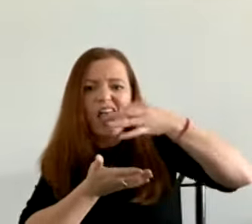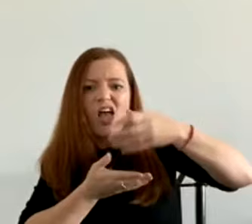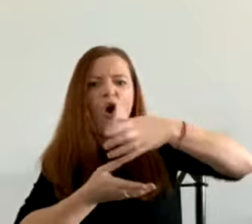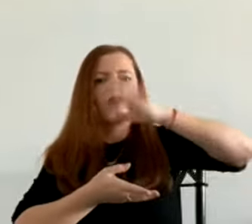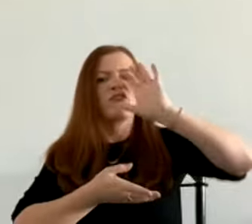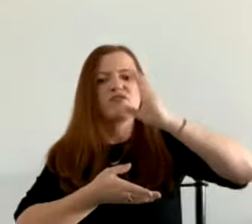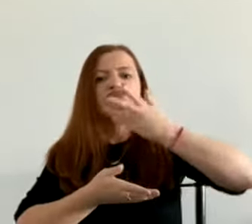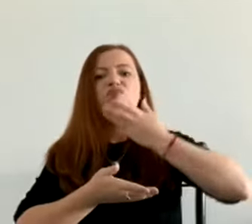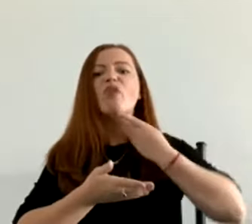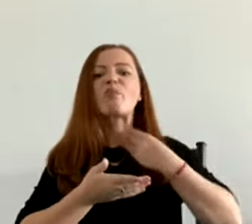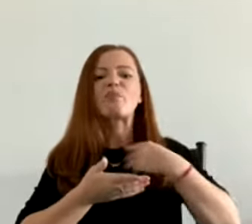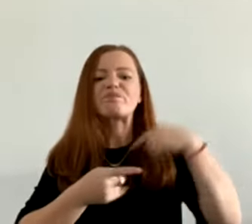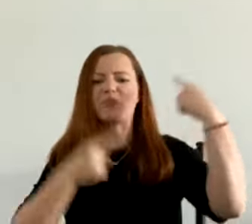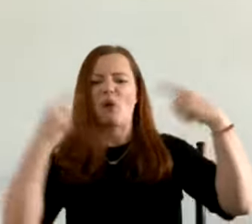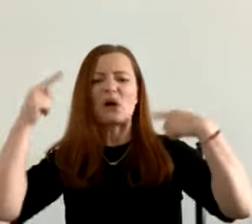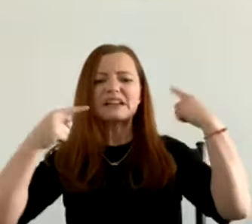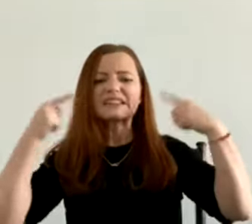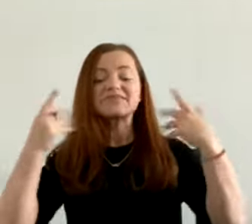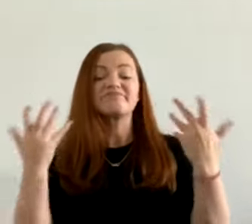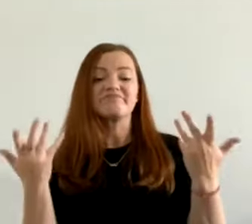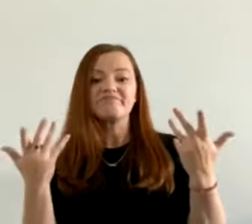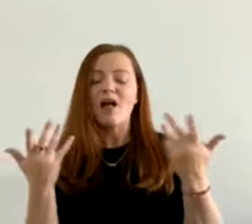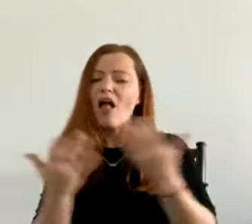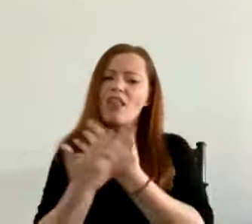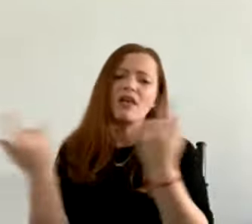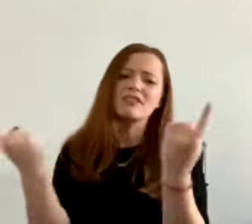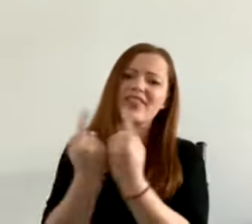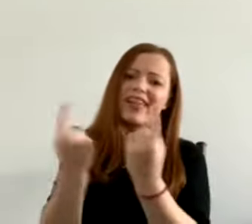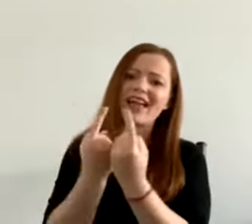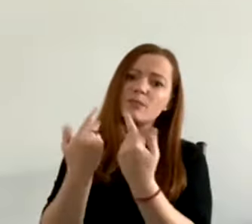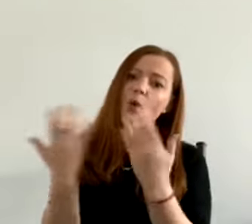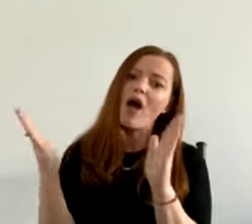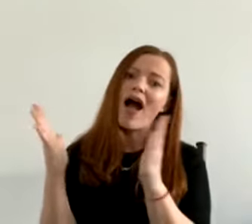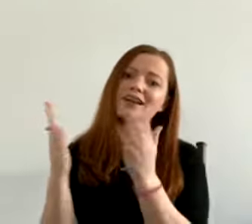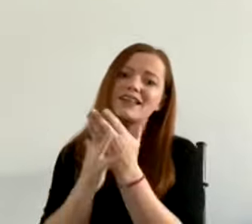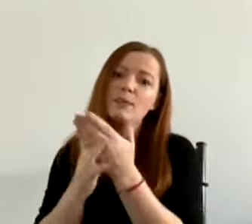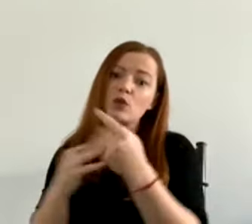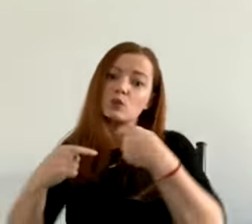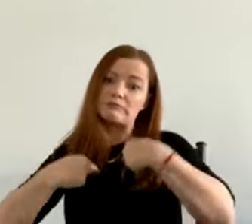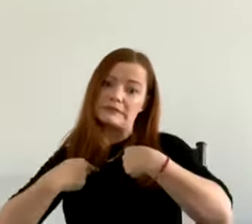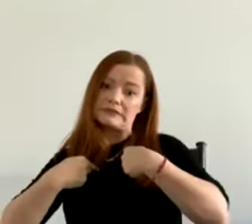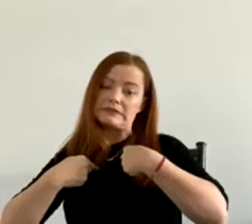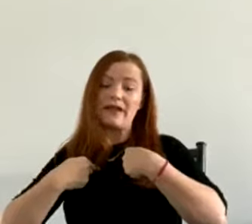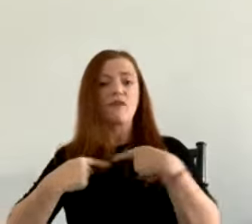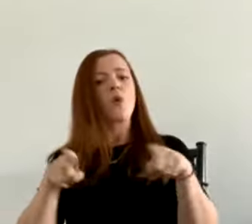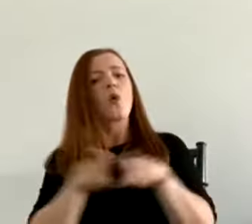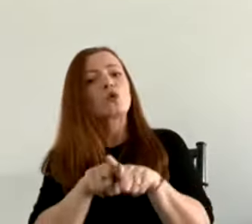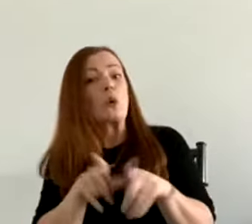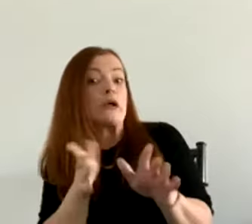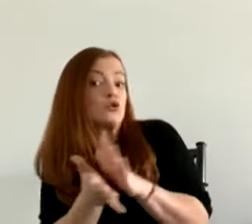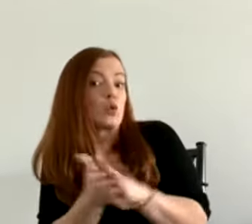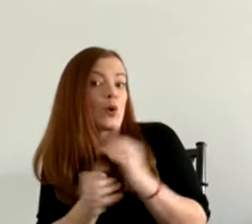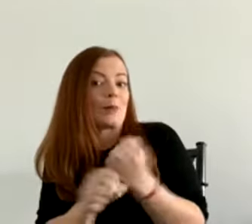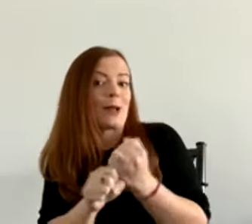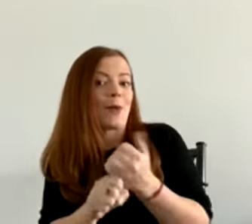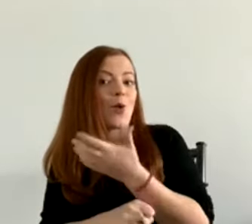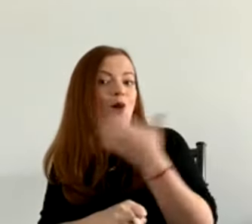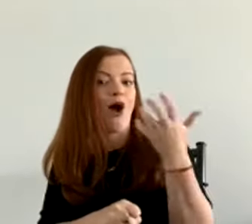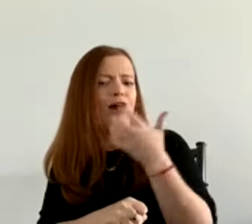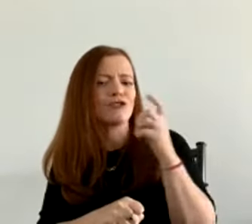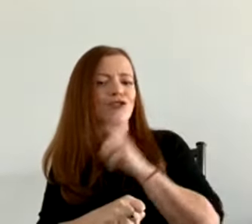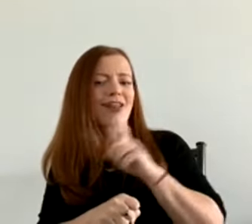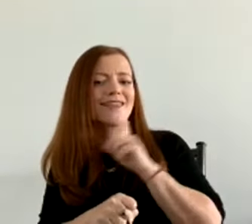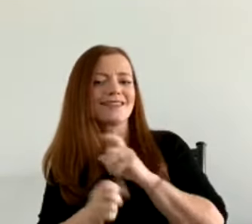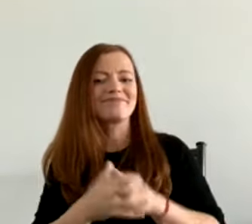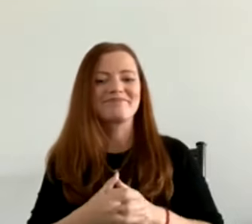up. I've also enjoyed making my own hot chocolate, which as an aside. Anyway, thank